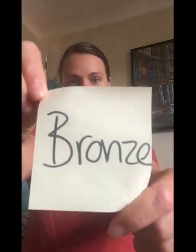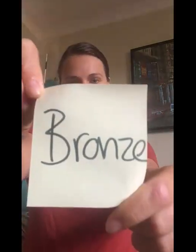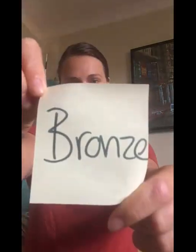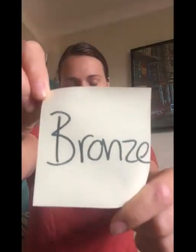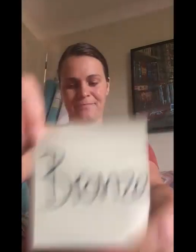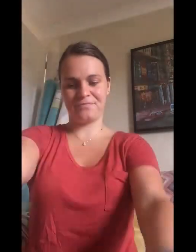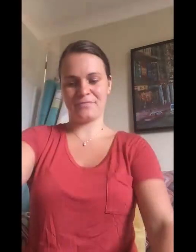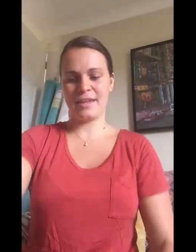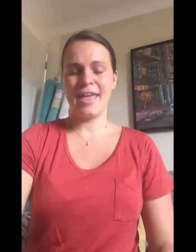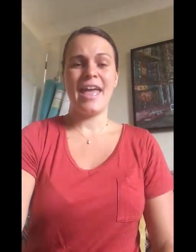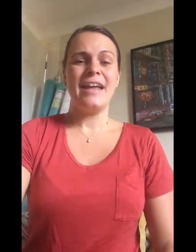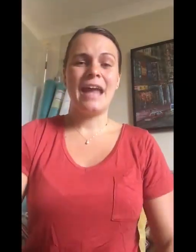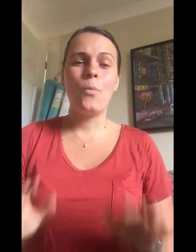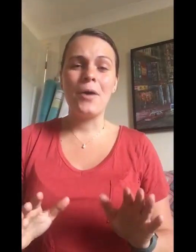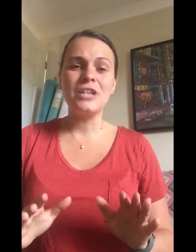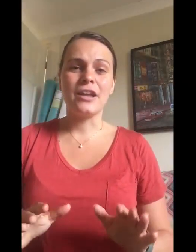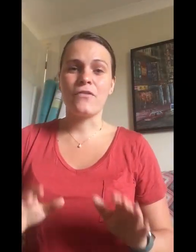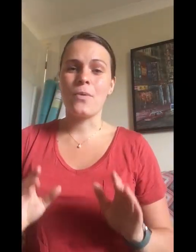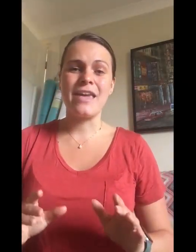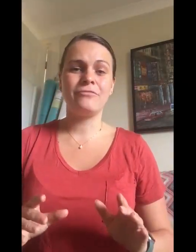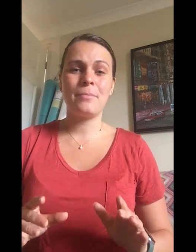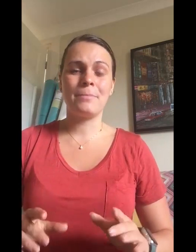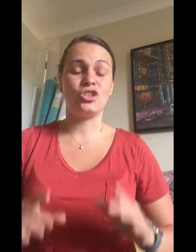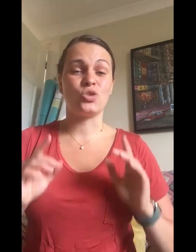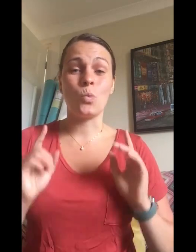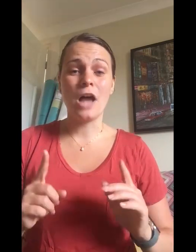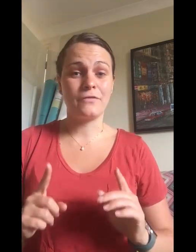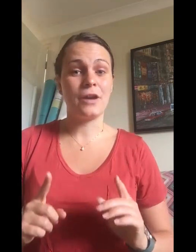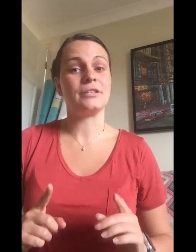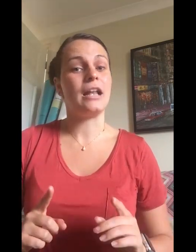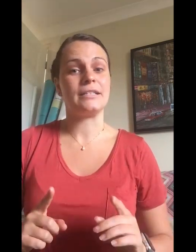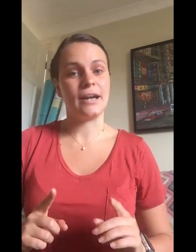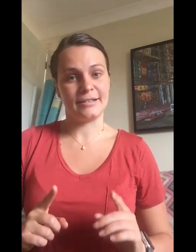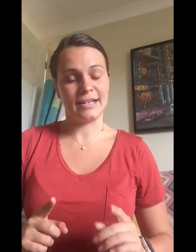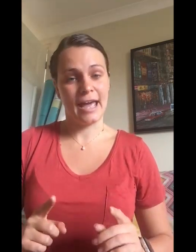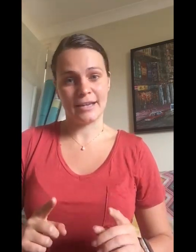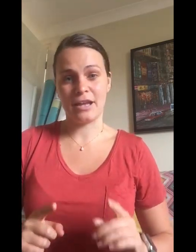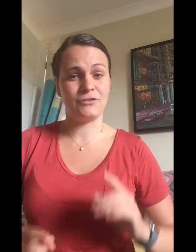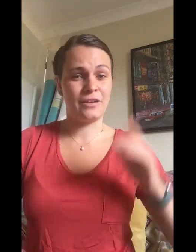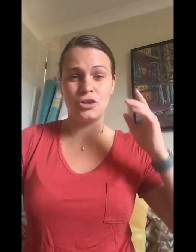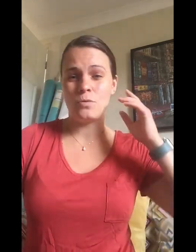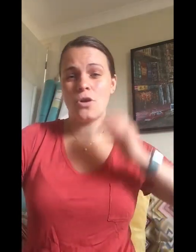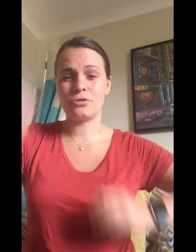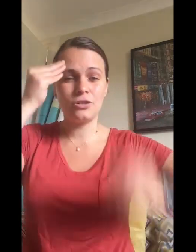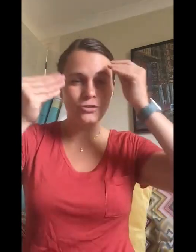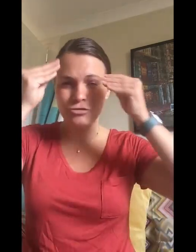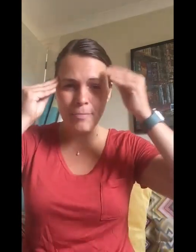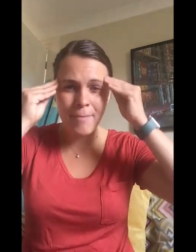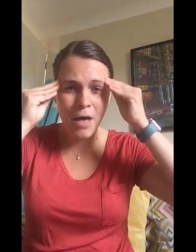Bronze. Now, well done if you even remembered just one of those colour signs, okay? Because I've given you lots and lots to remember,